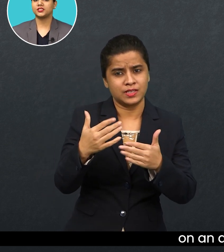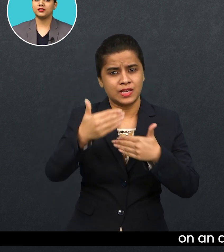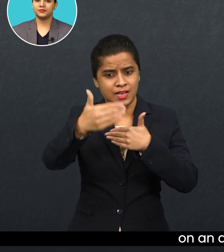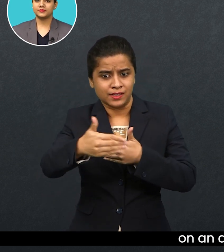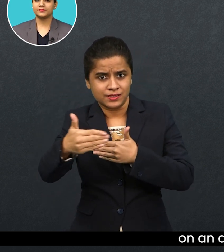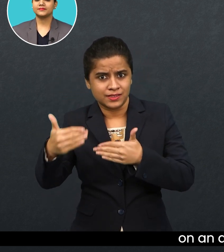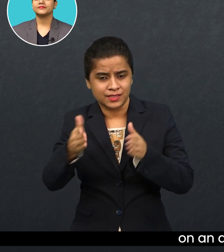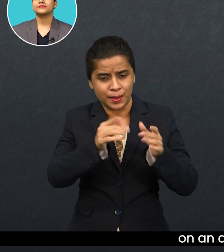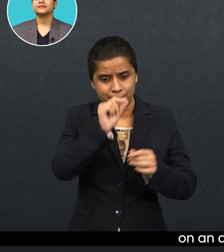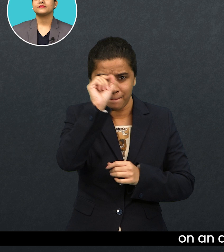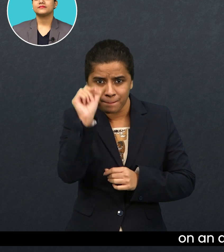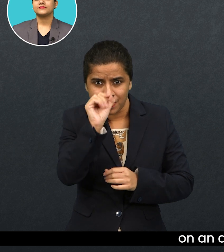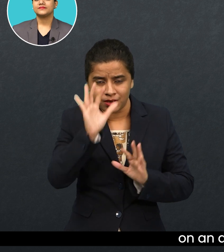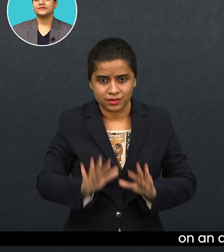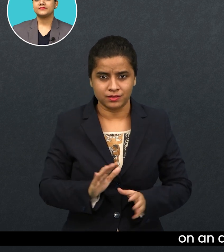particle.